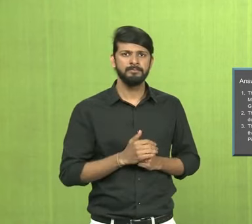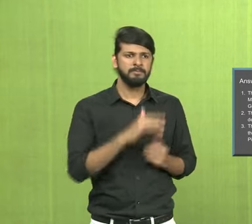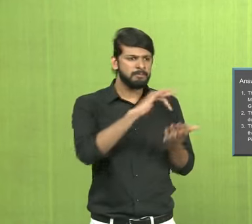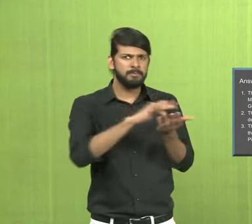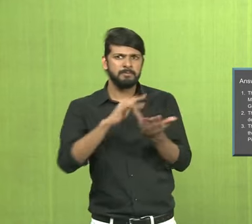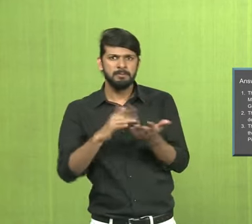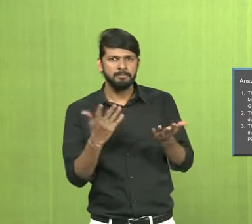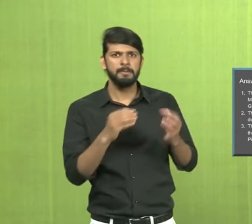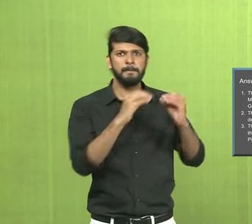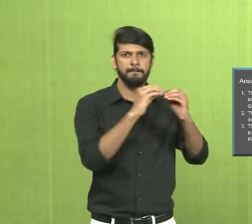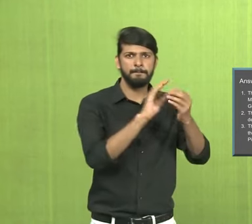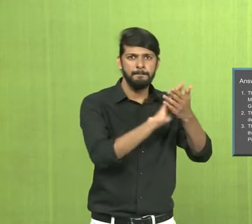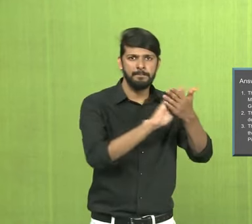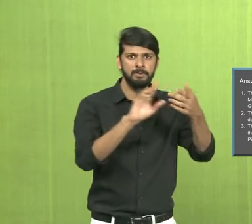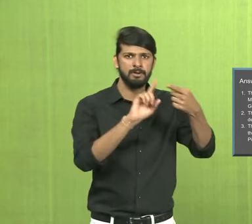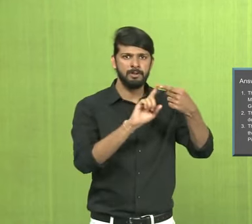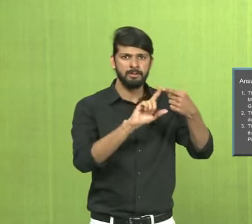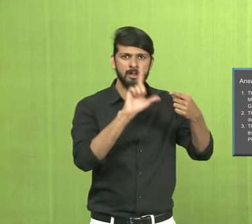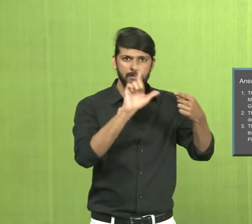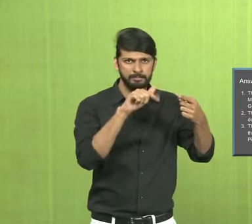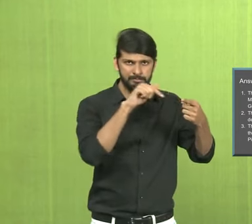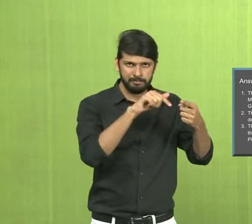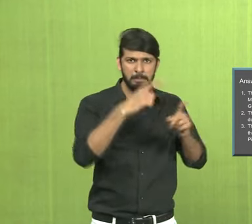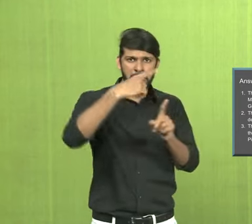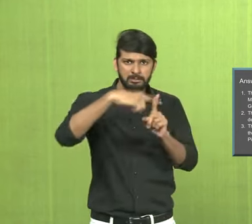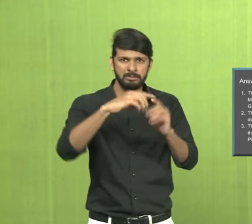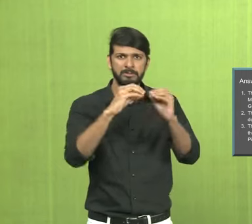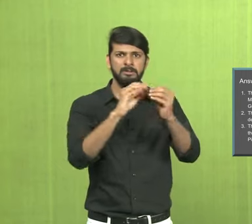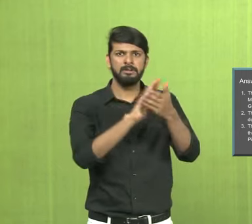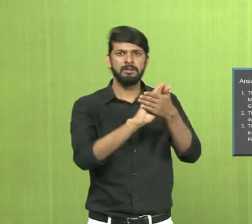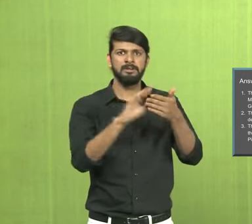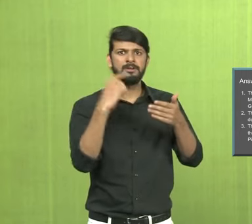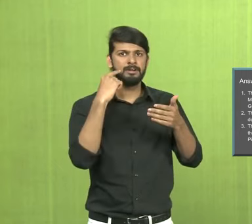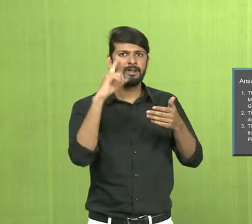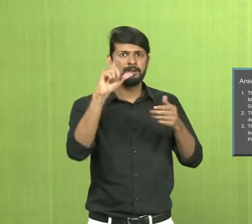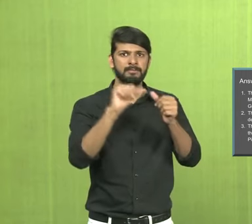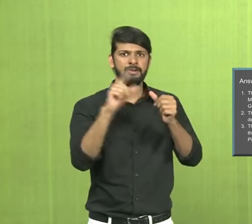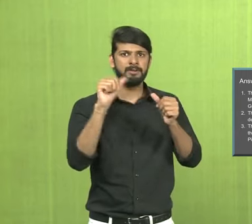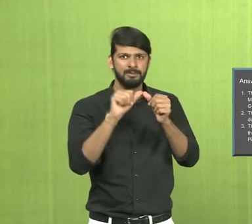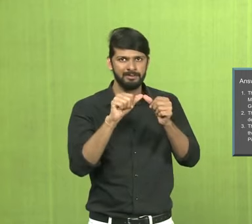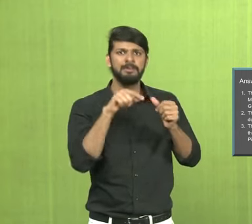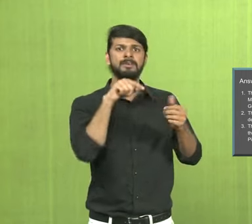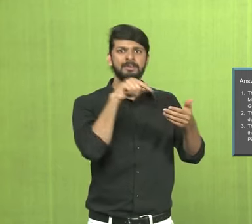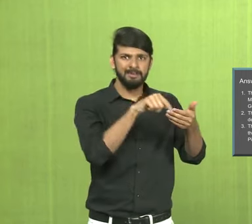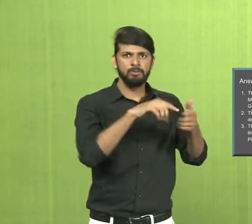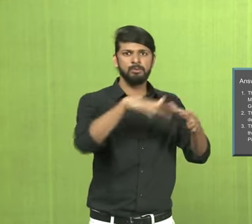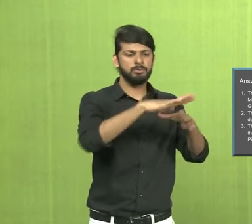Answers. Answer number 1, the Bhil and Bhilala communities